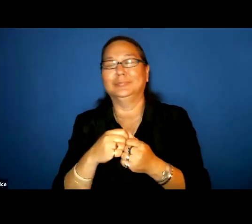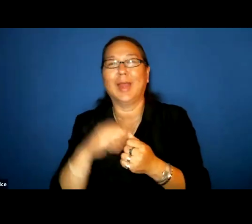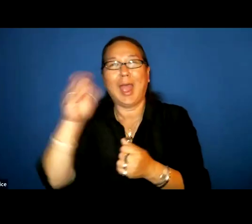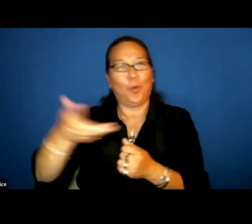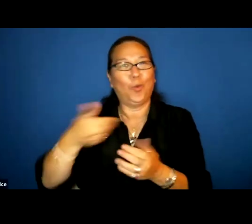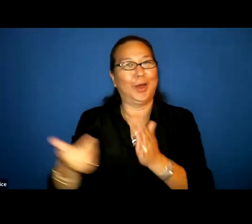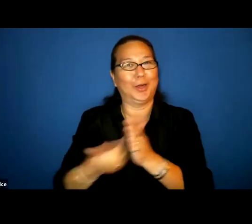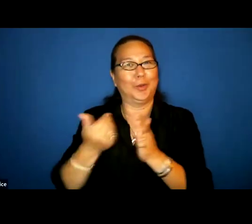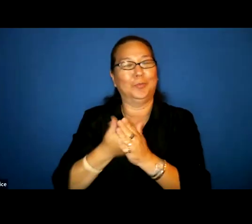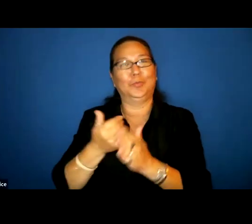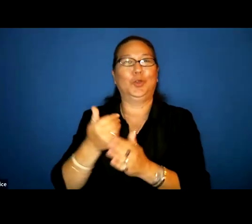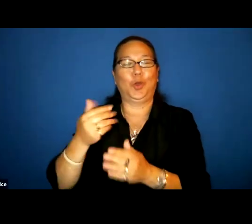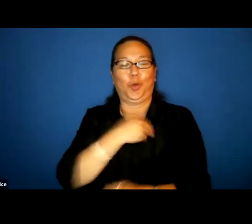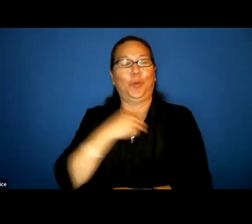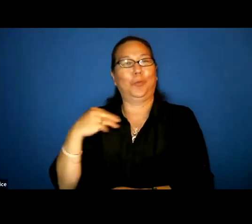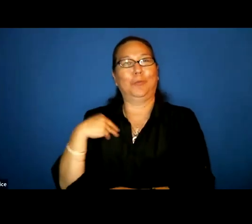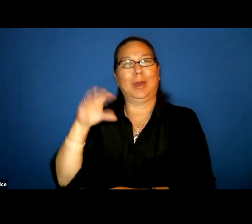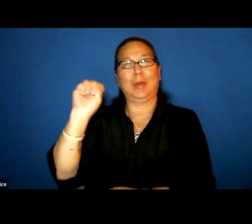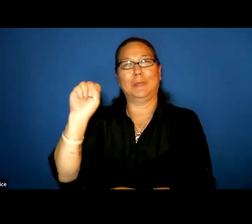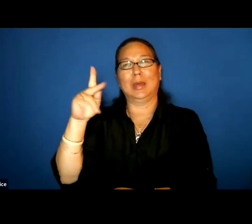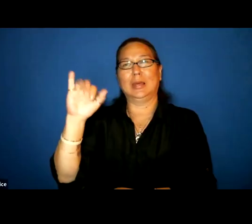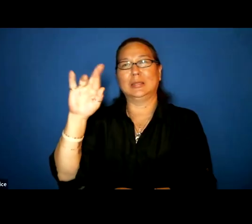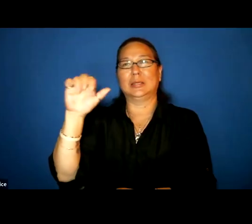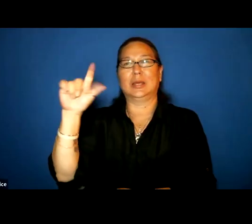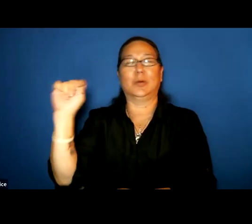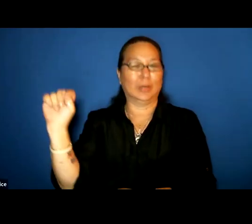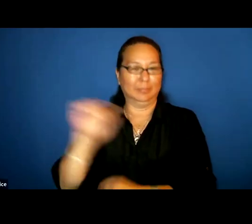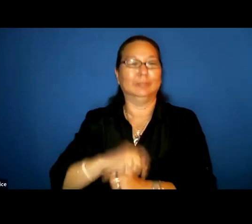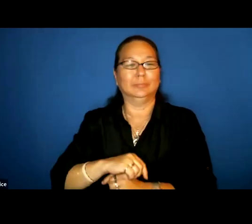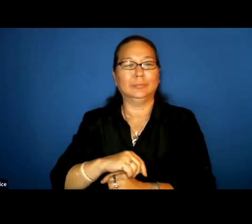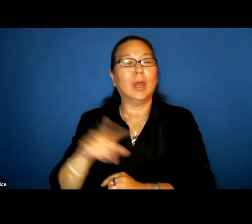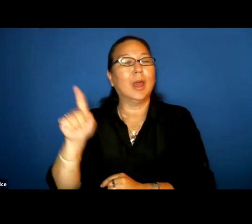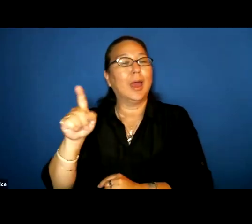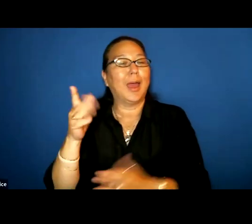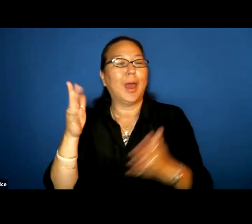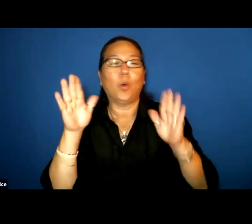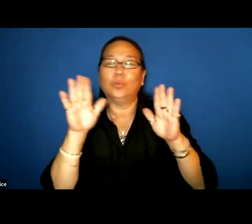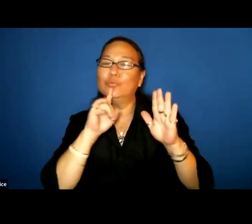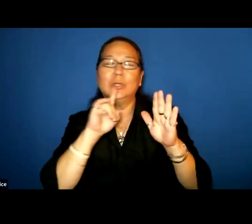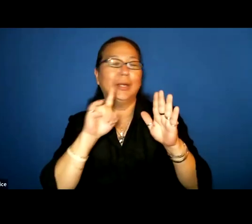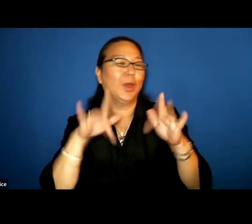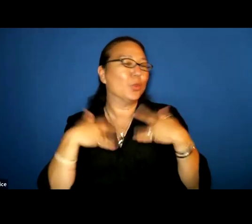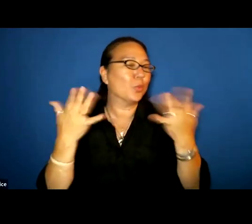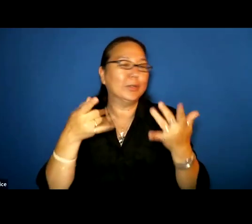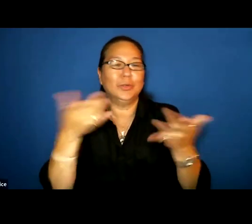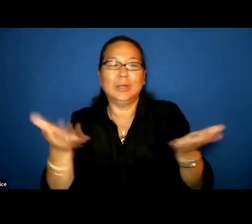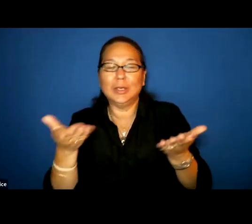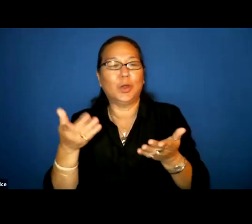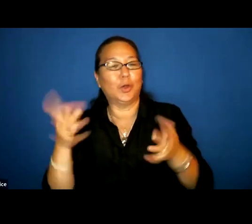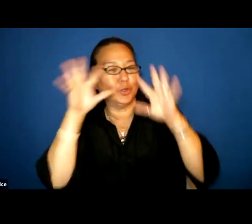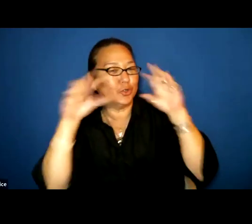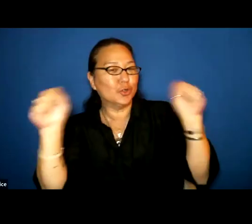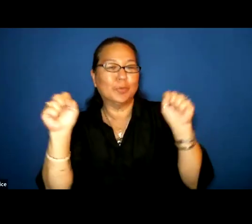much. Absolutely thrilled that you are here. Superintendent Skipper and Madam Secretary, and to all of the staff who've been